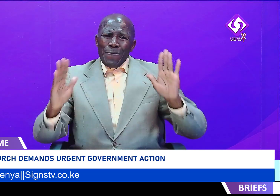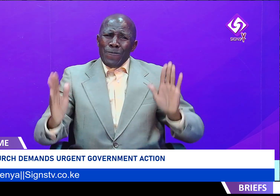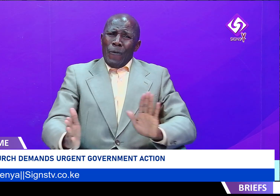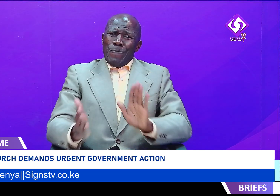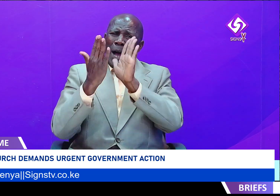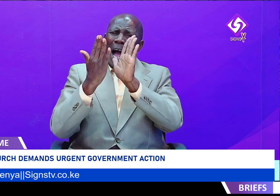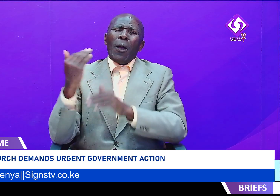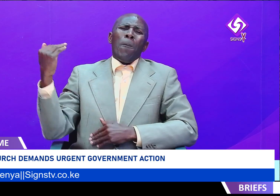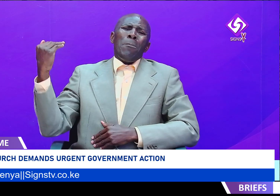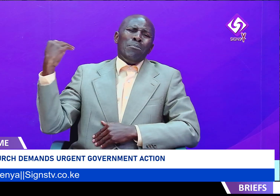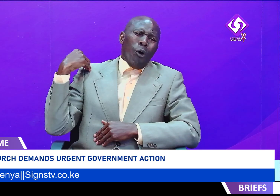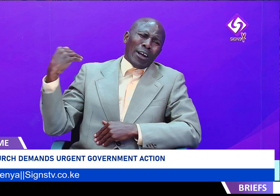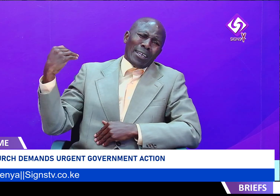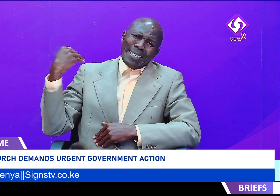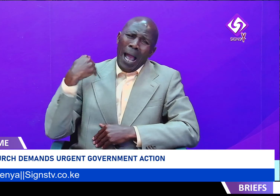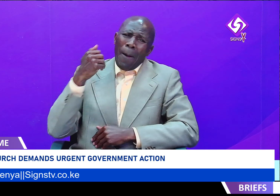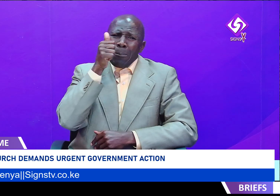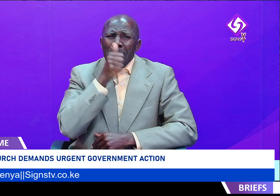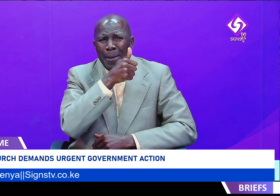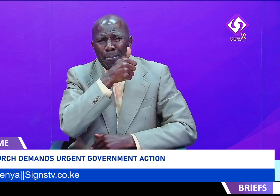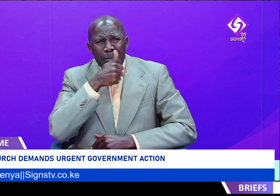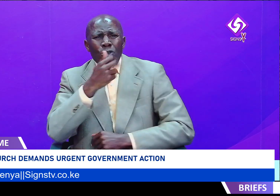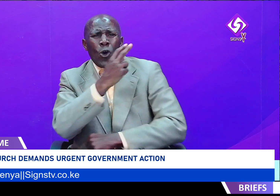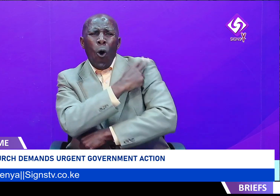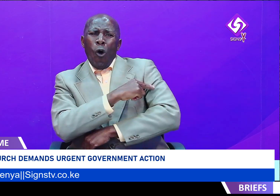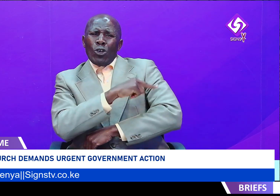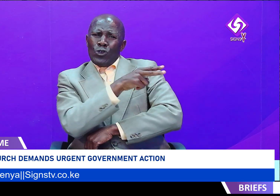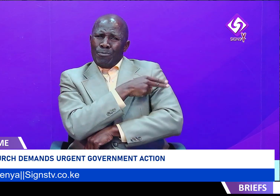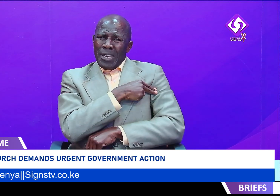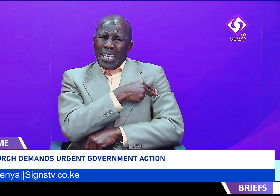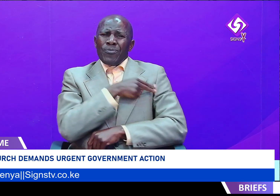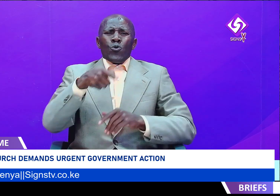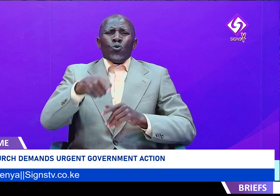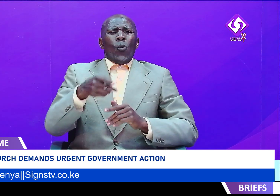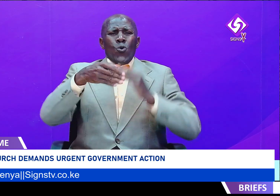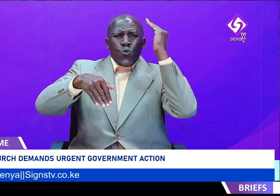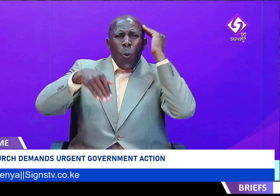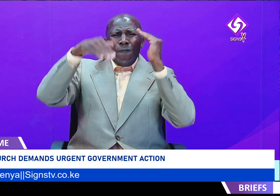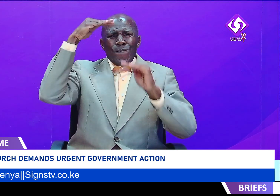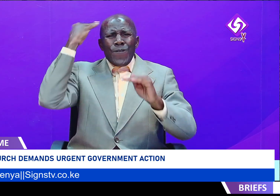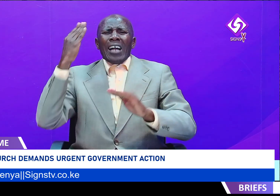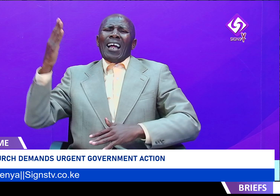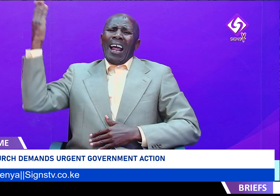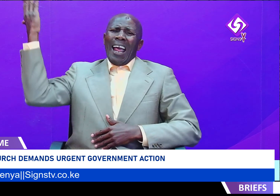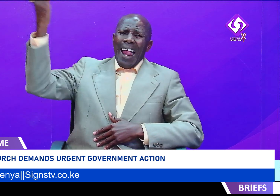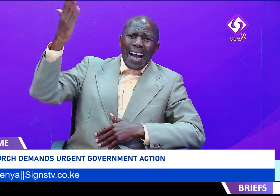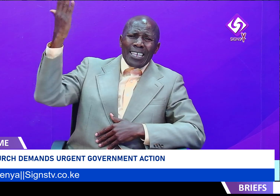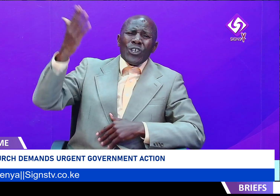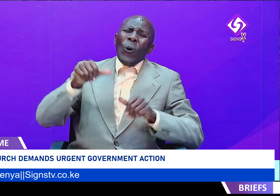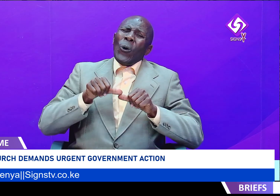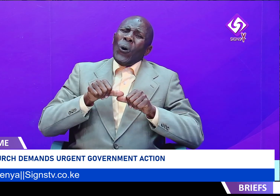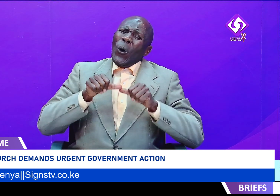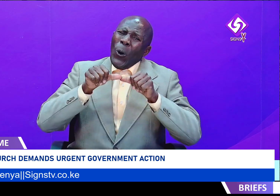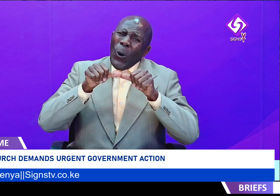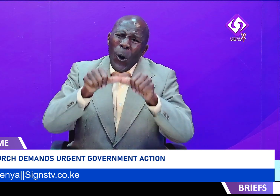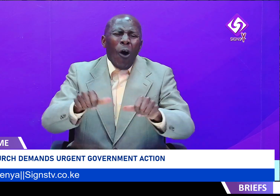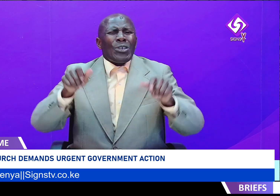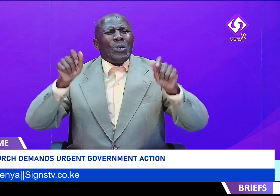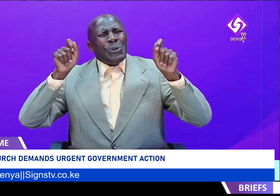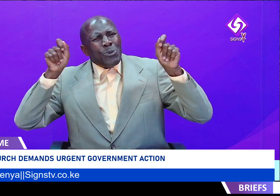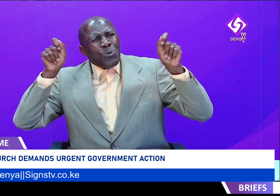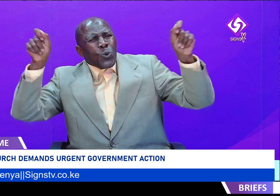private hospitals, and university lecturers continue their strike for a second week,